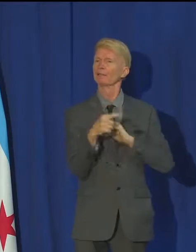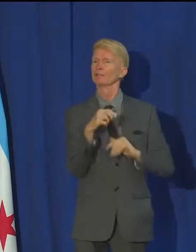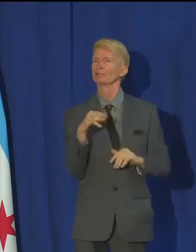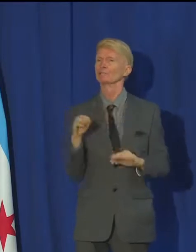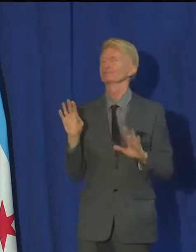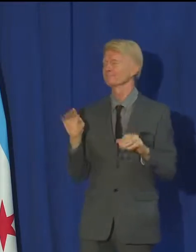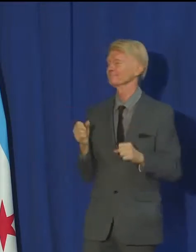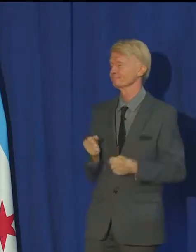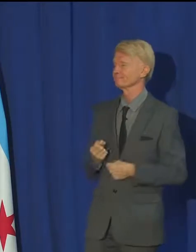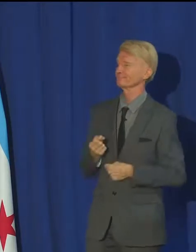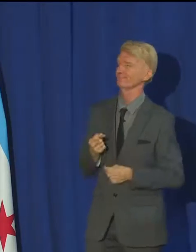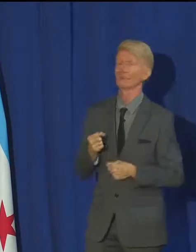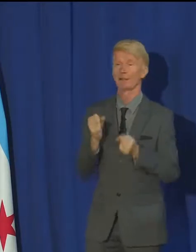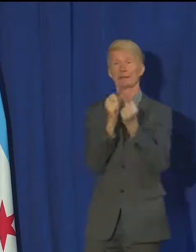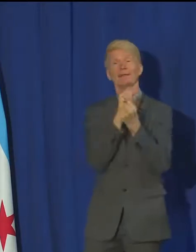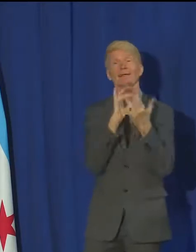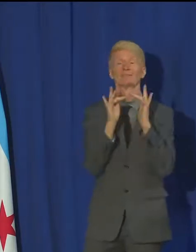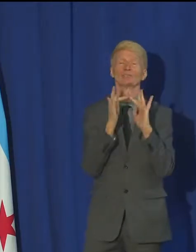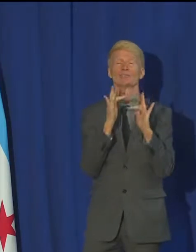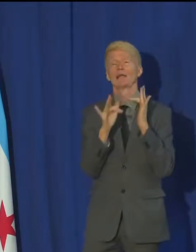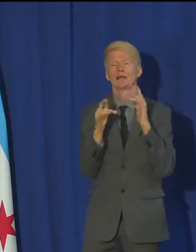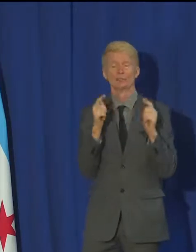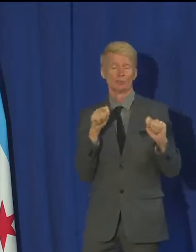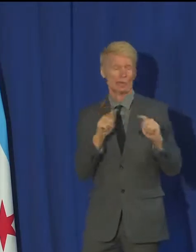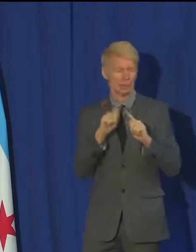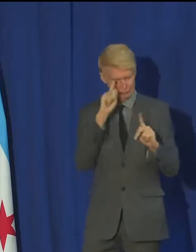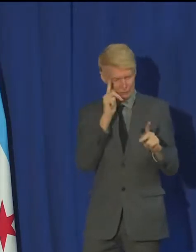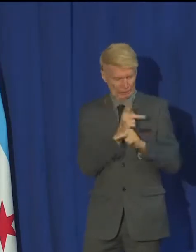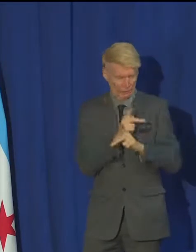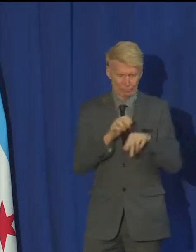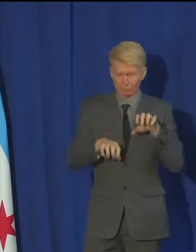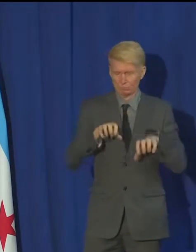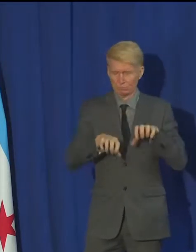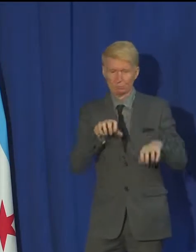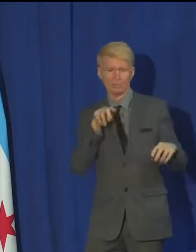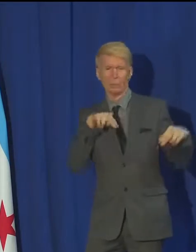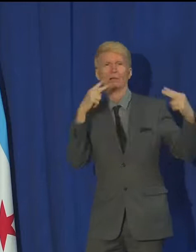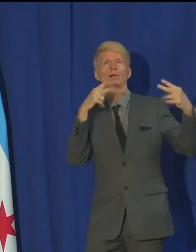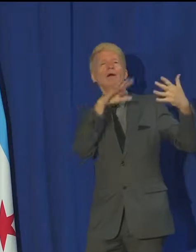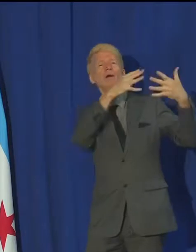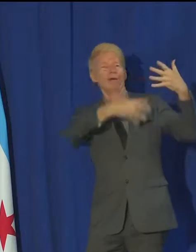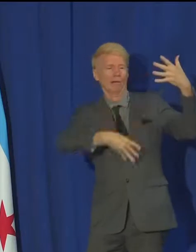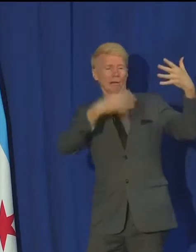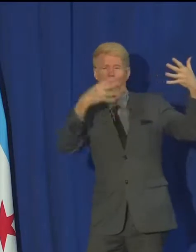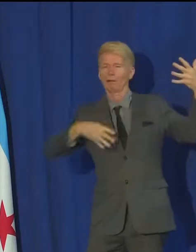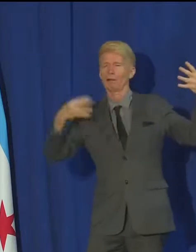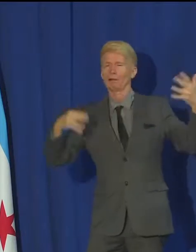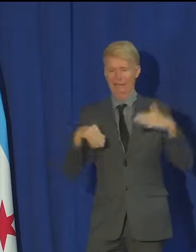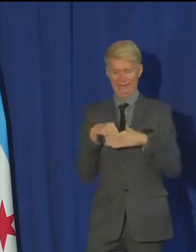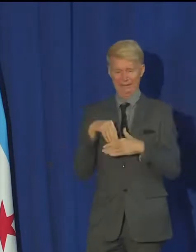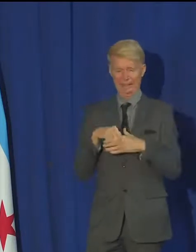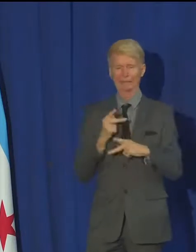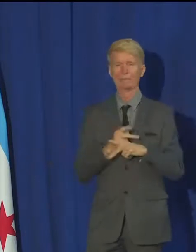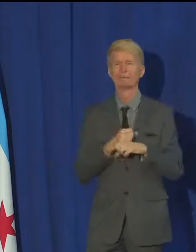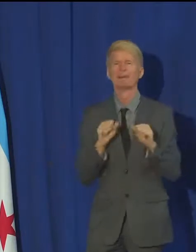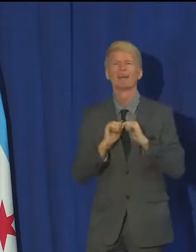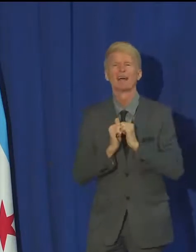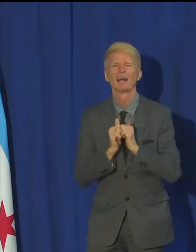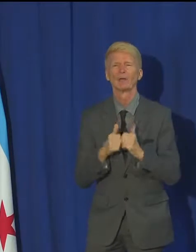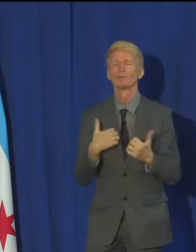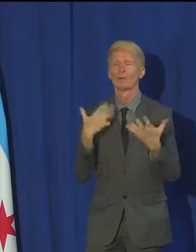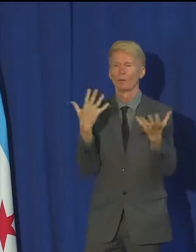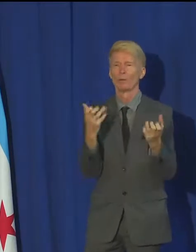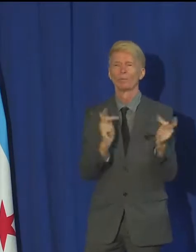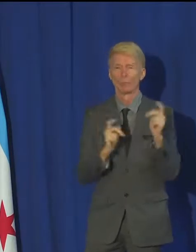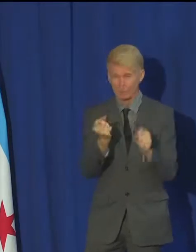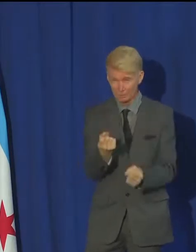internet right now, and in general, people thinking a lot about how to keep indoor spaces as safe as possible. The main thing I want people to hear